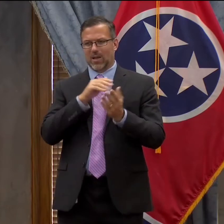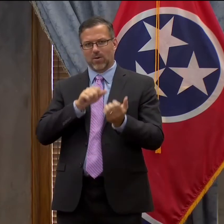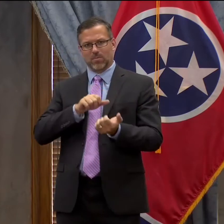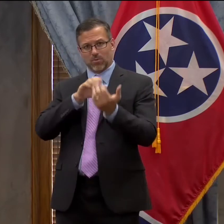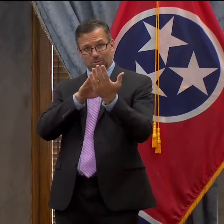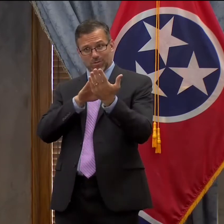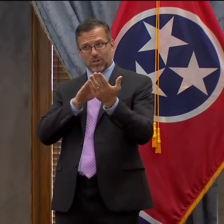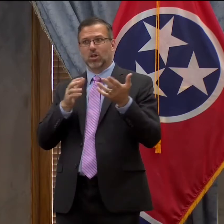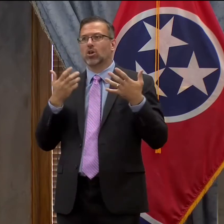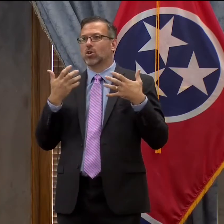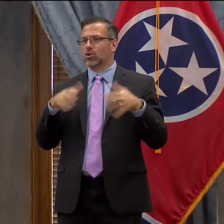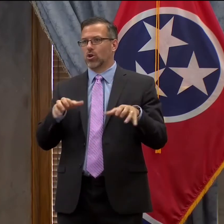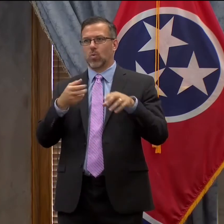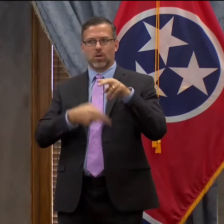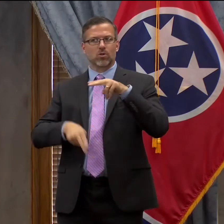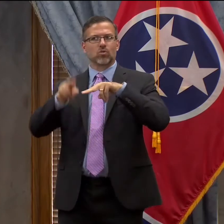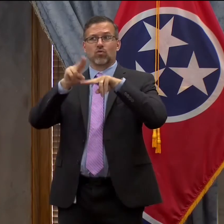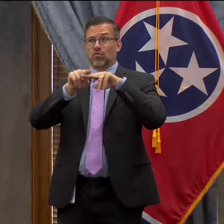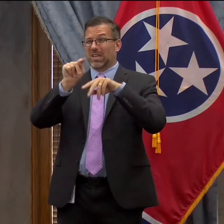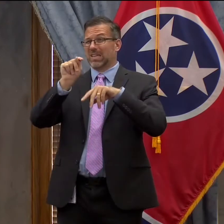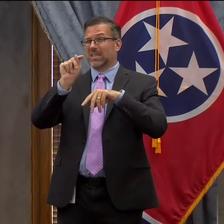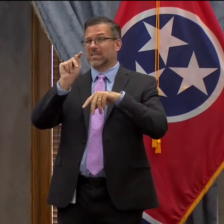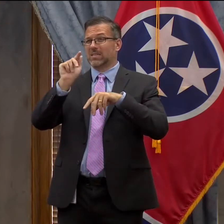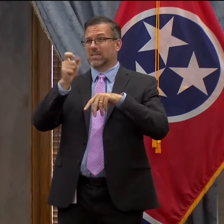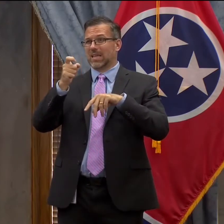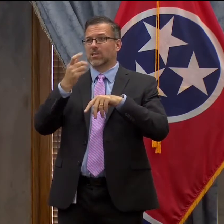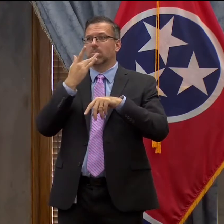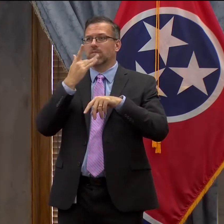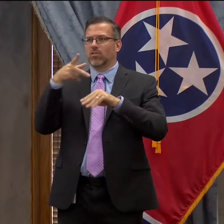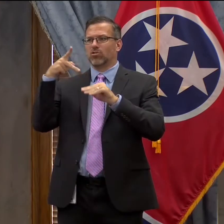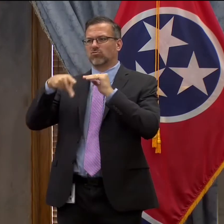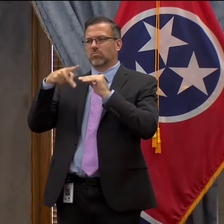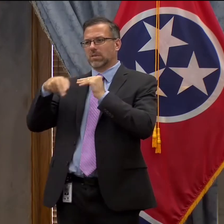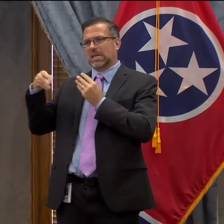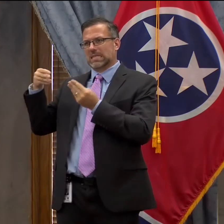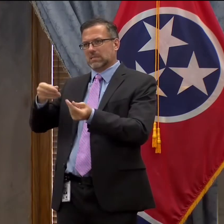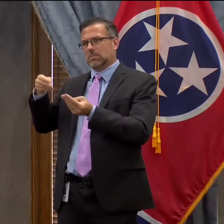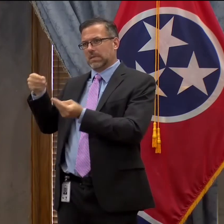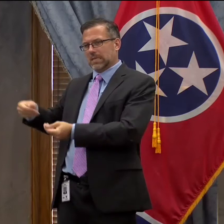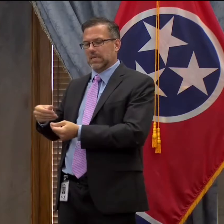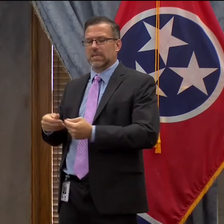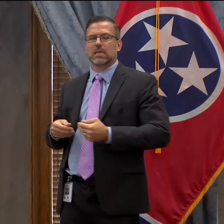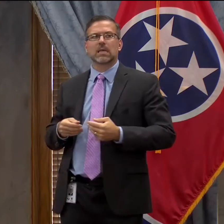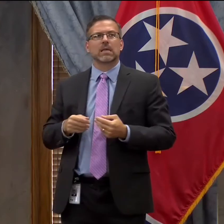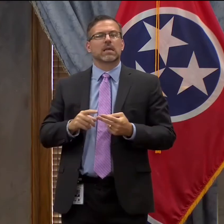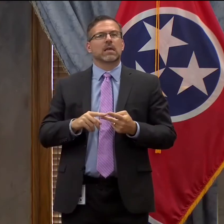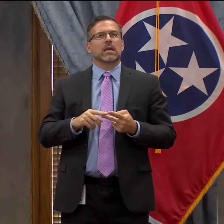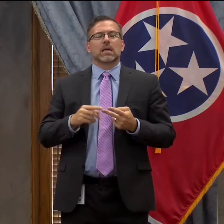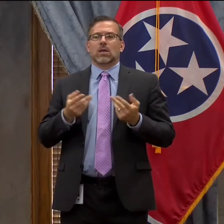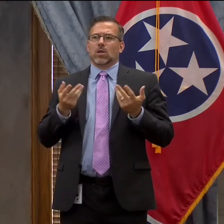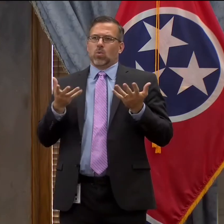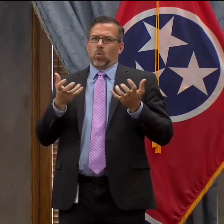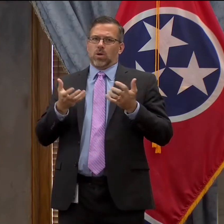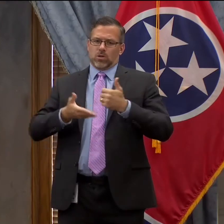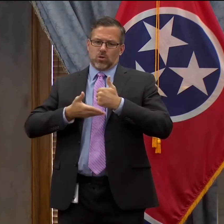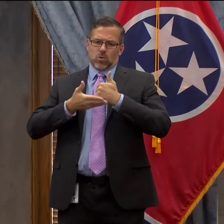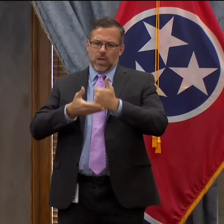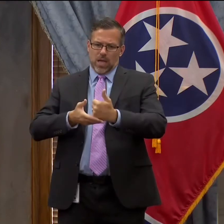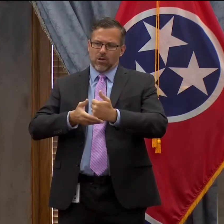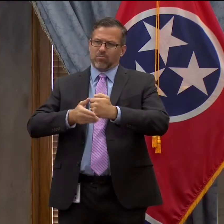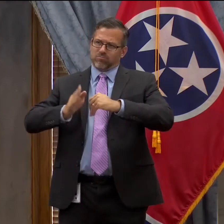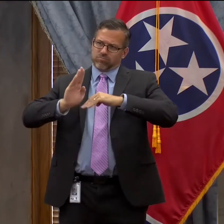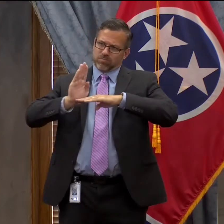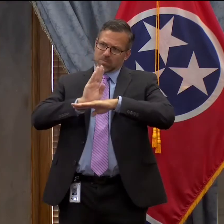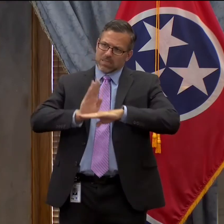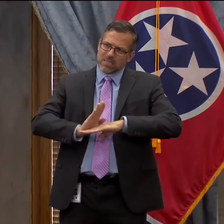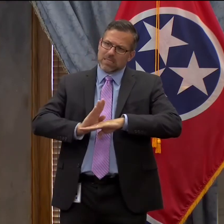not raise taxes and cut spending. It's been to invest in the businesses that have suffered through relief